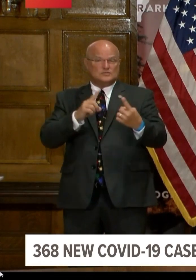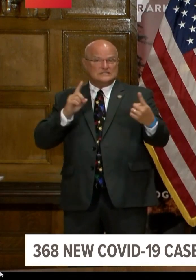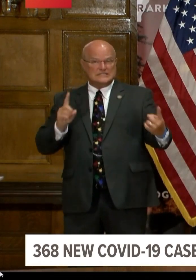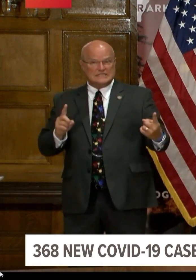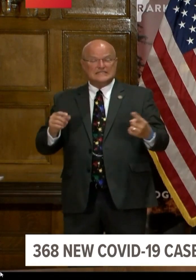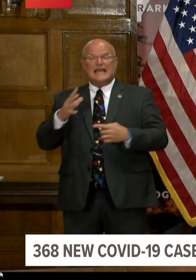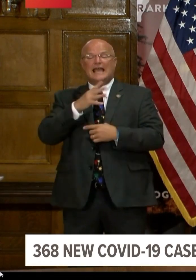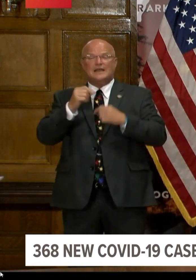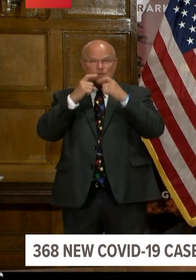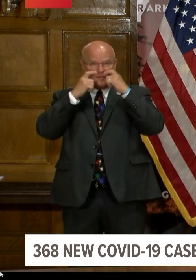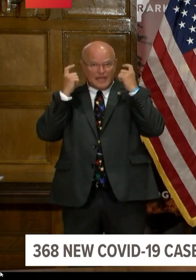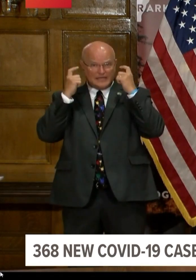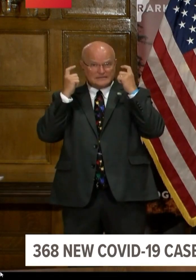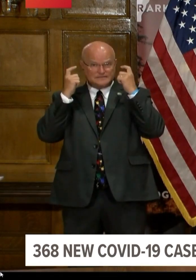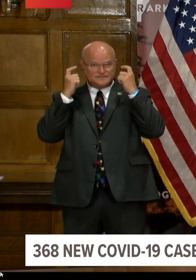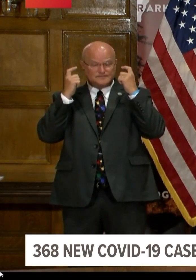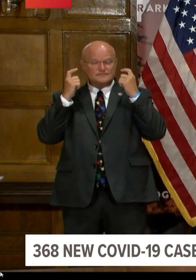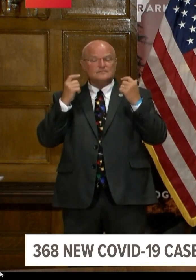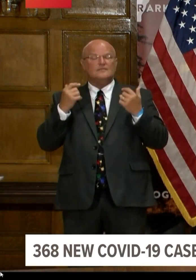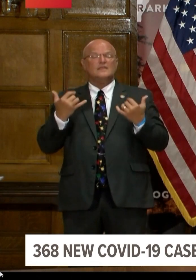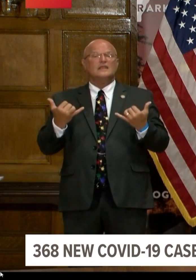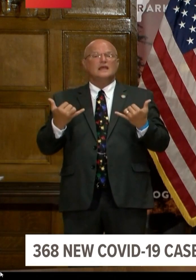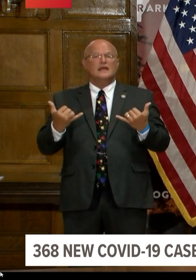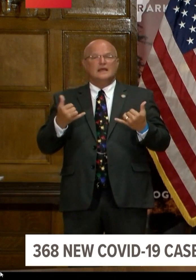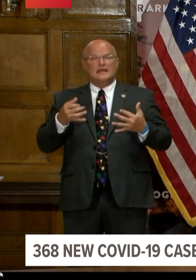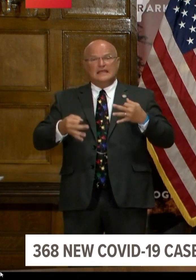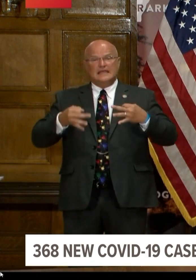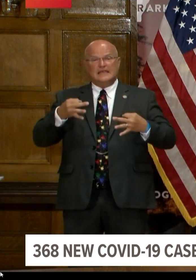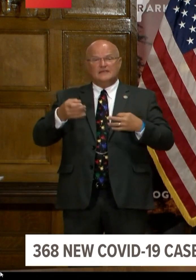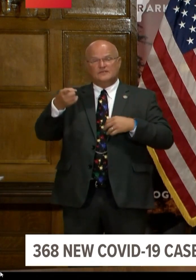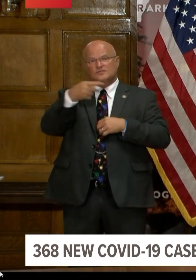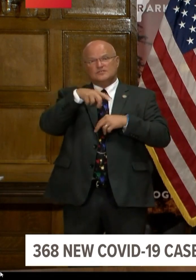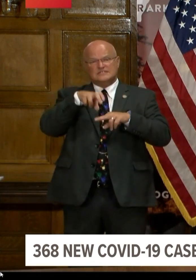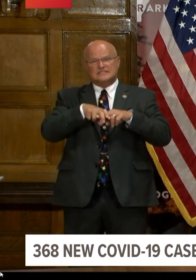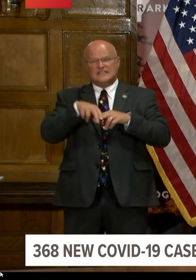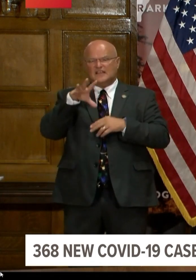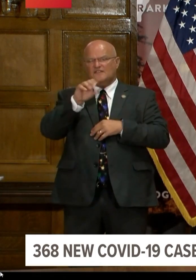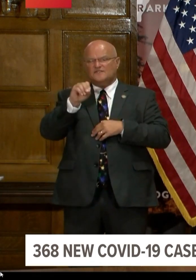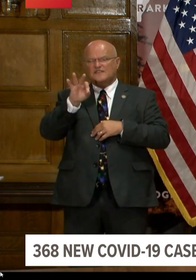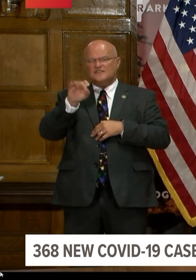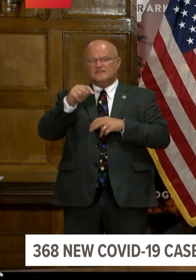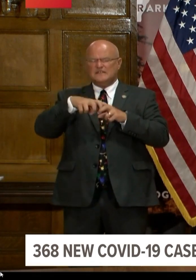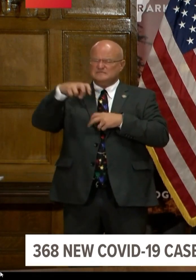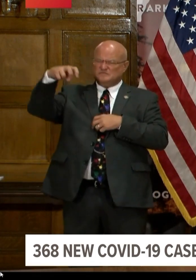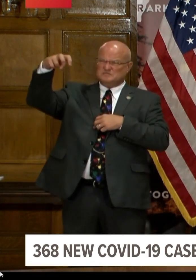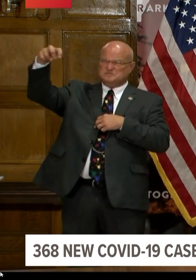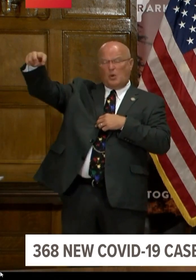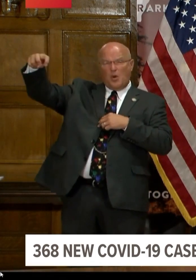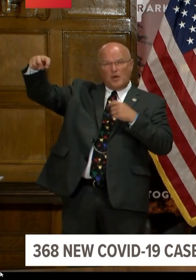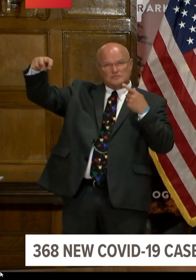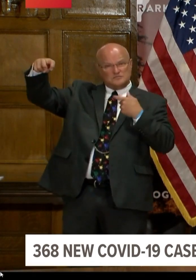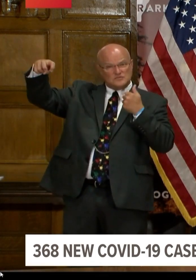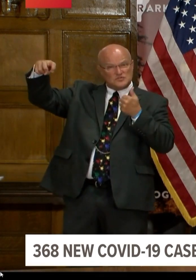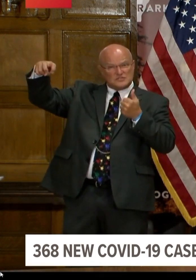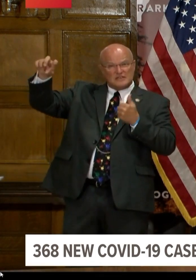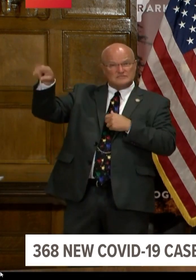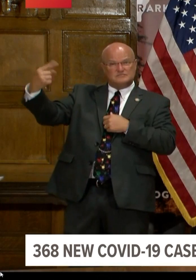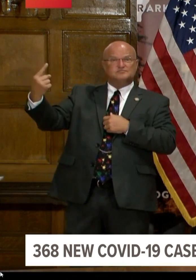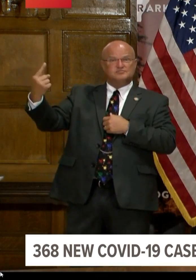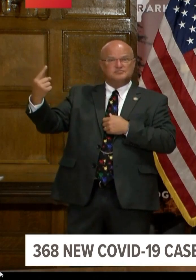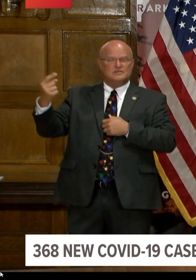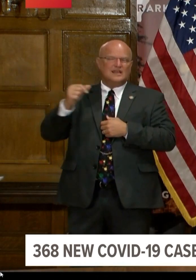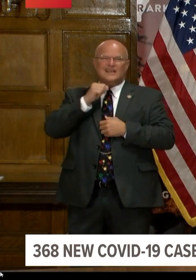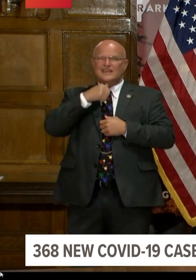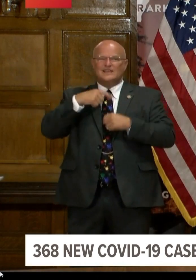distance and wear a mask. Now, you know, if you're sitting 50 feet away from somebody else and you